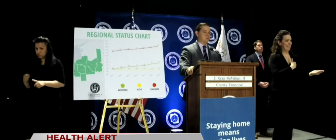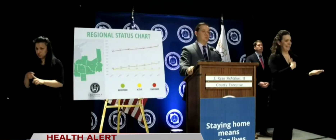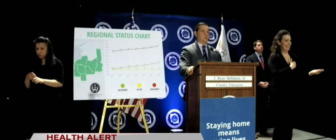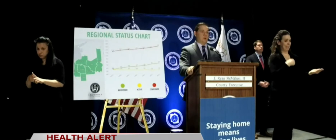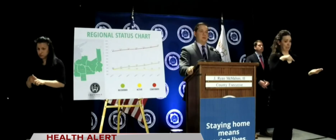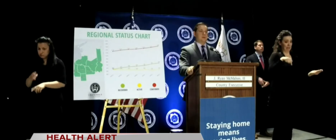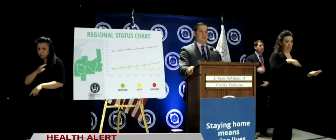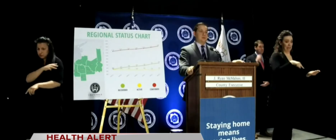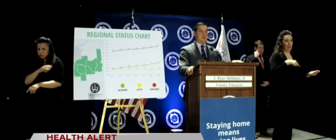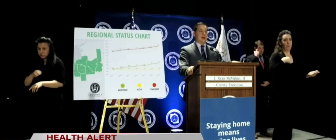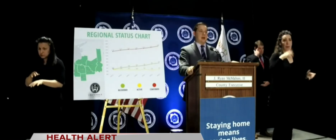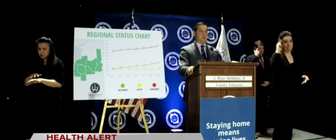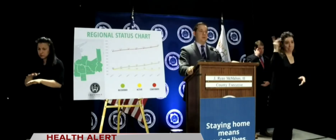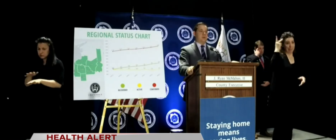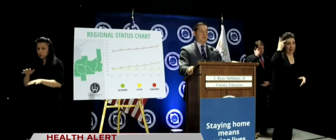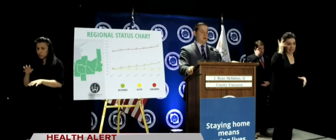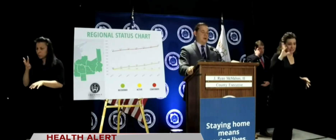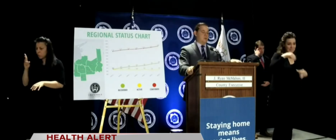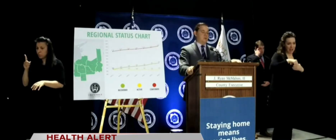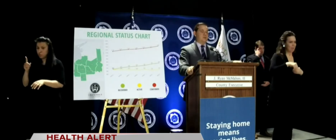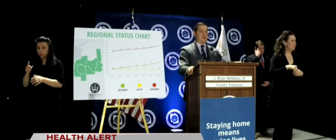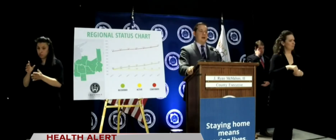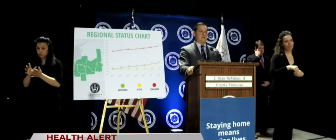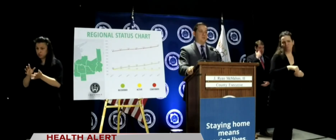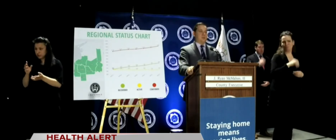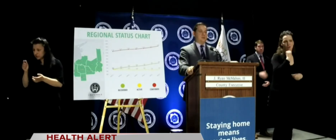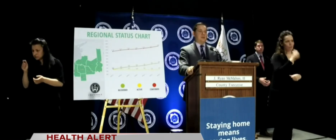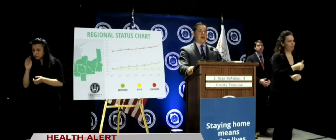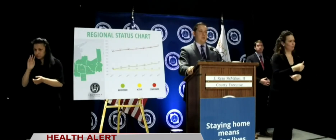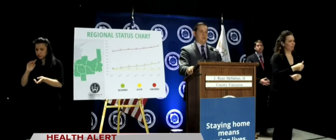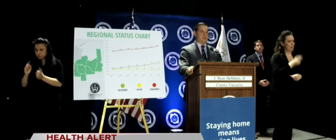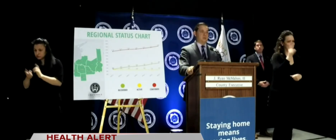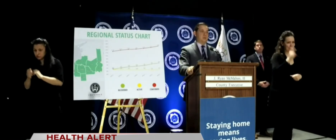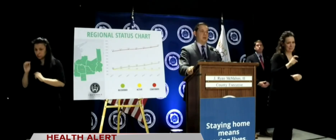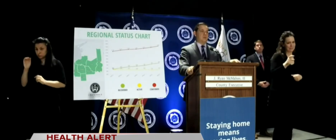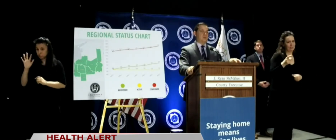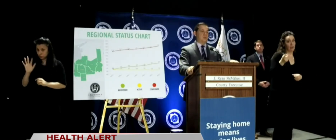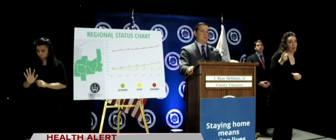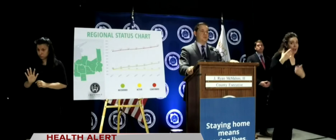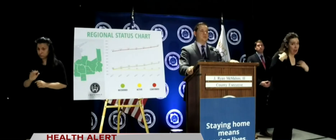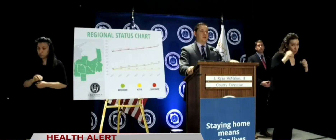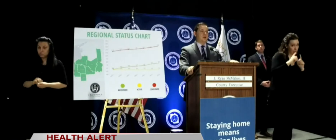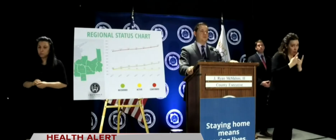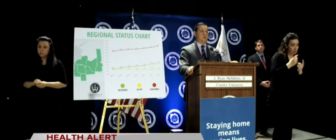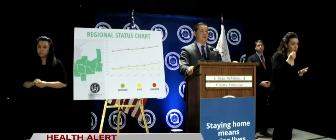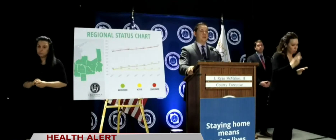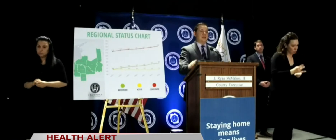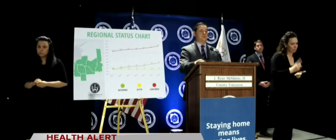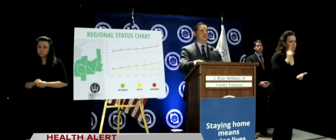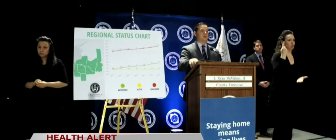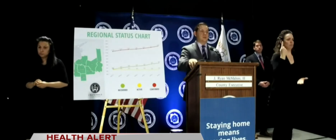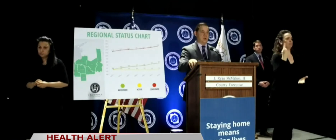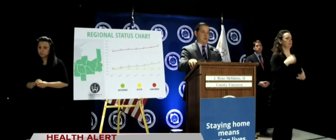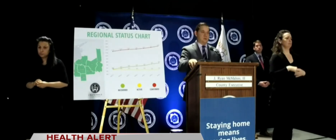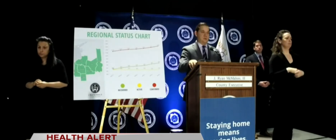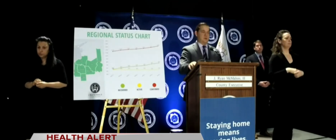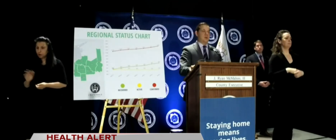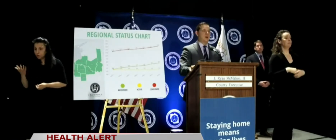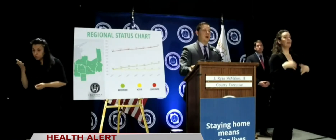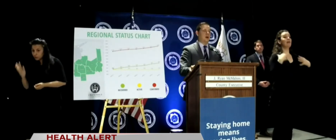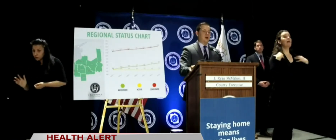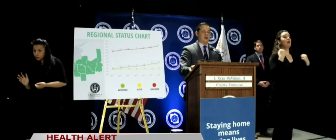just when this can happen, when these 5 things can happen and the health commissioners are comfortable, that's when this